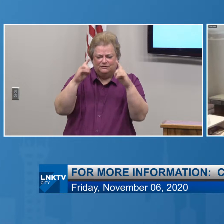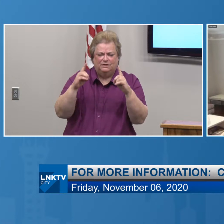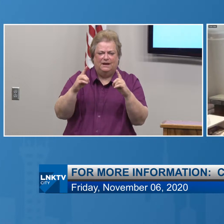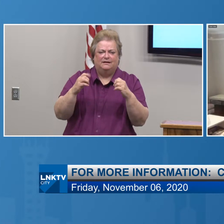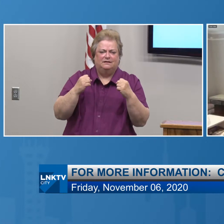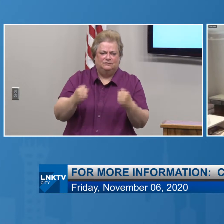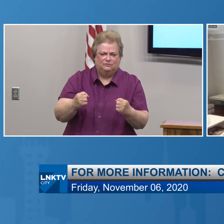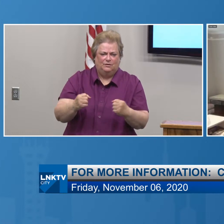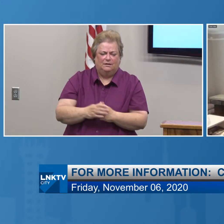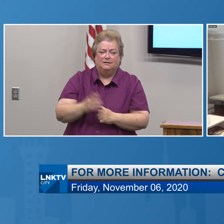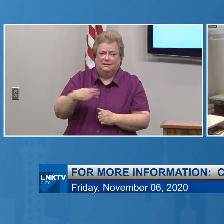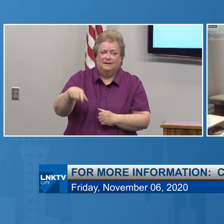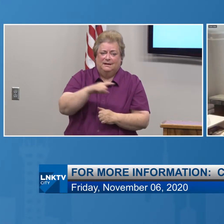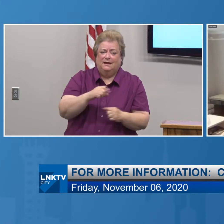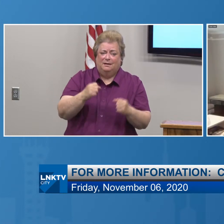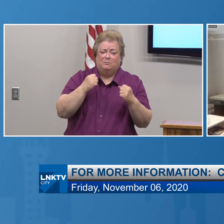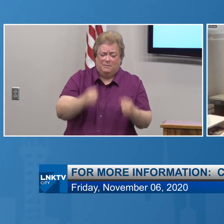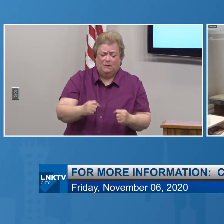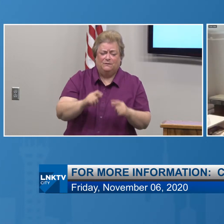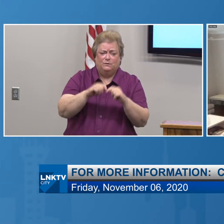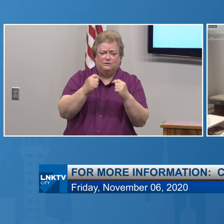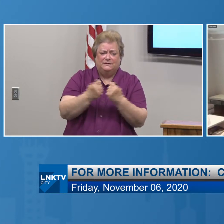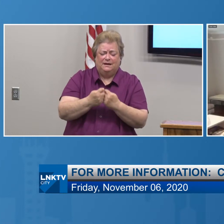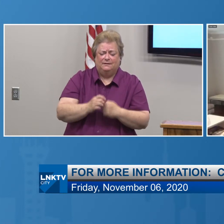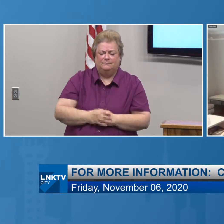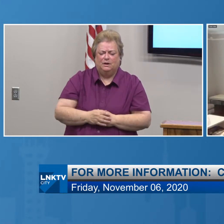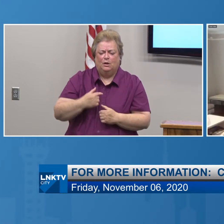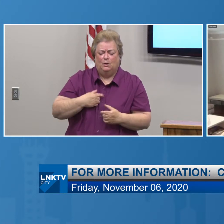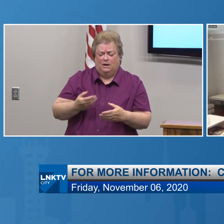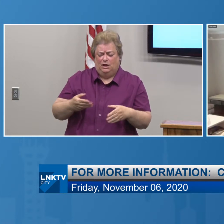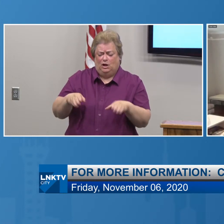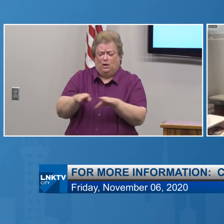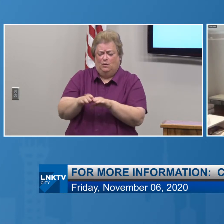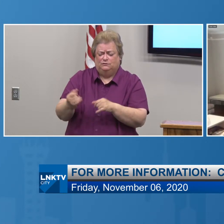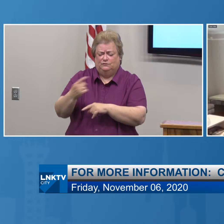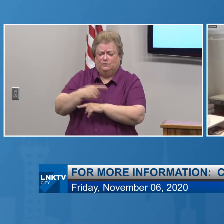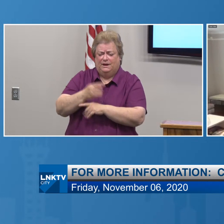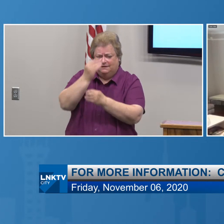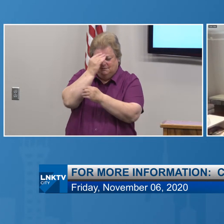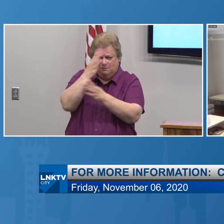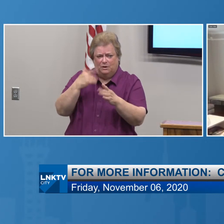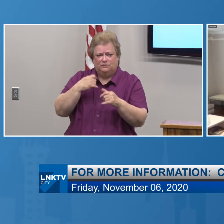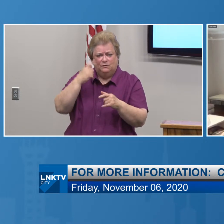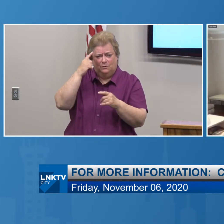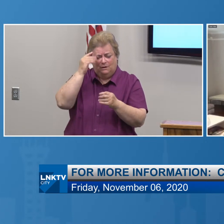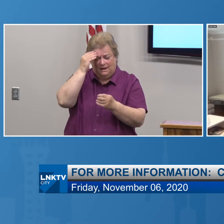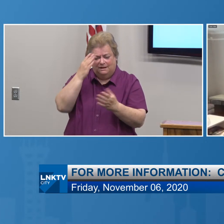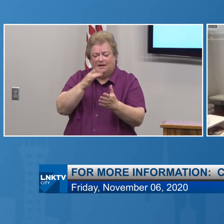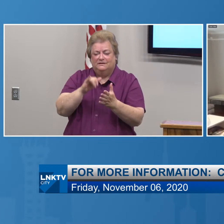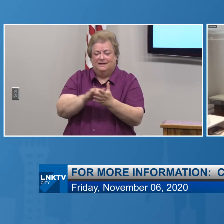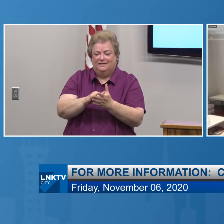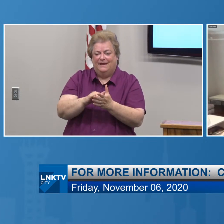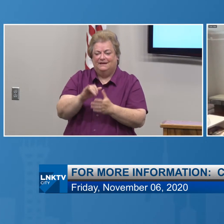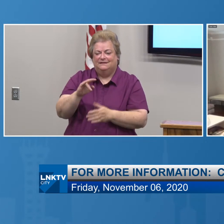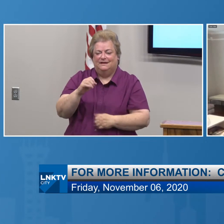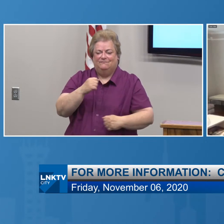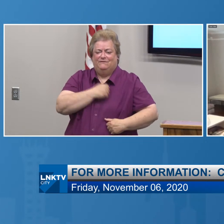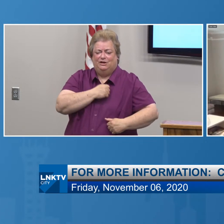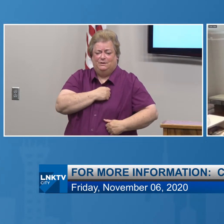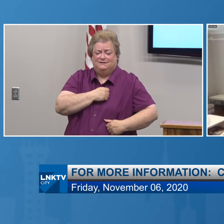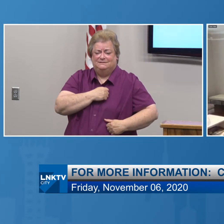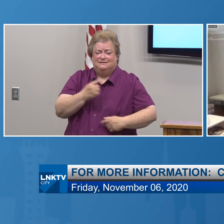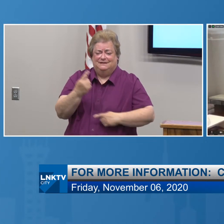powerful team. As we close today's briefing, we want to acknowledge that Veterans Day is just around the corner, and we